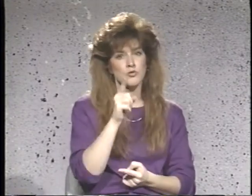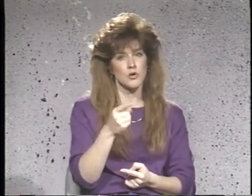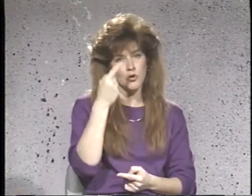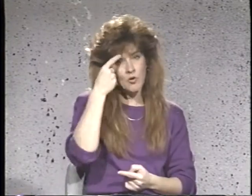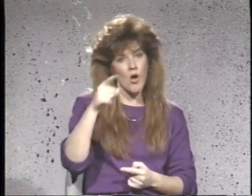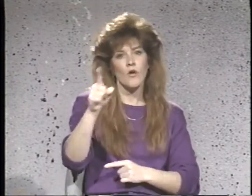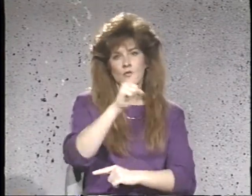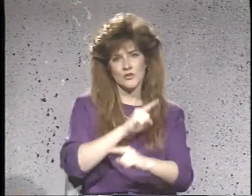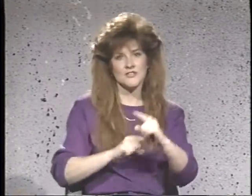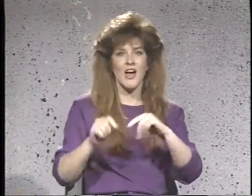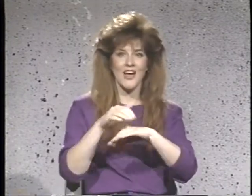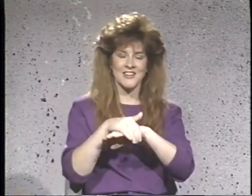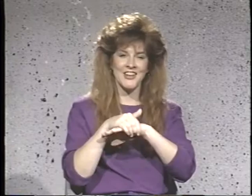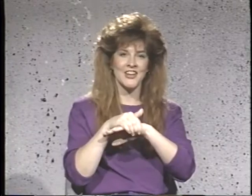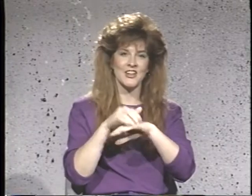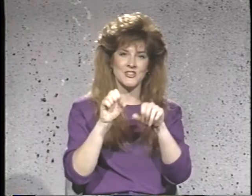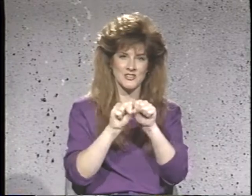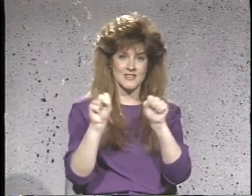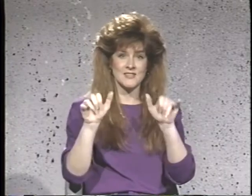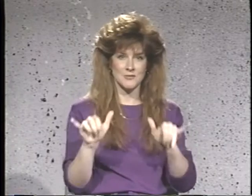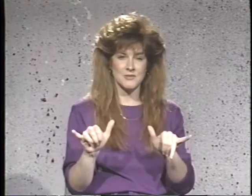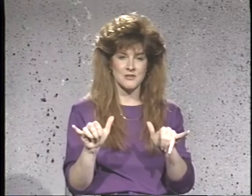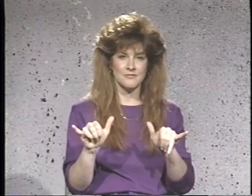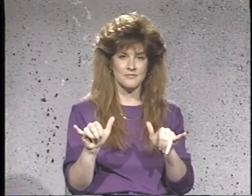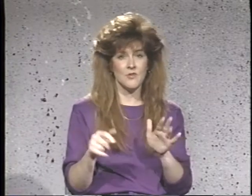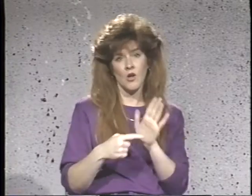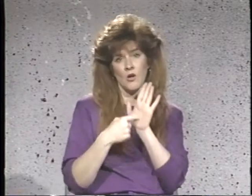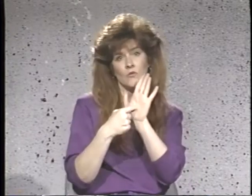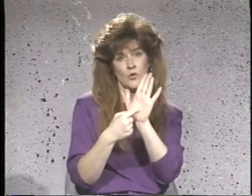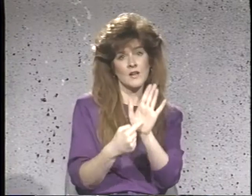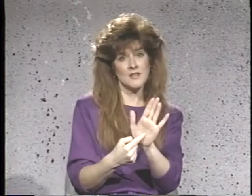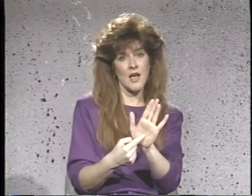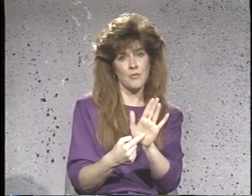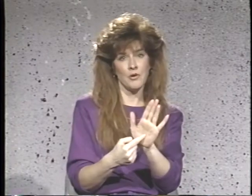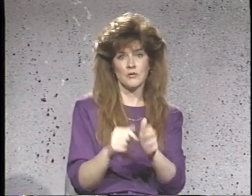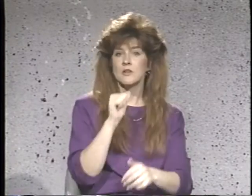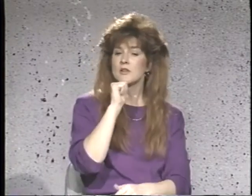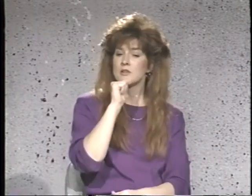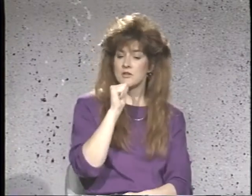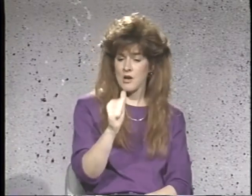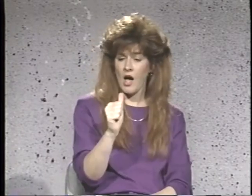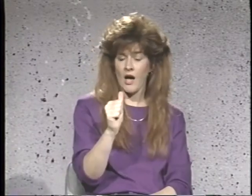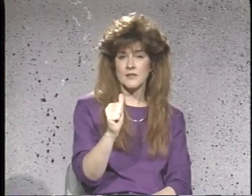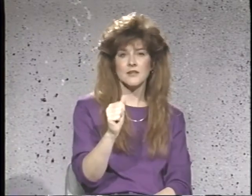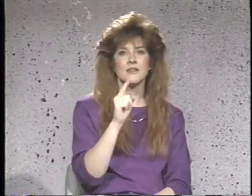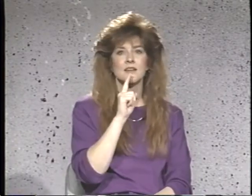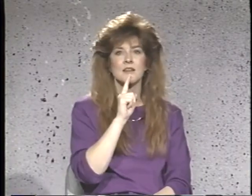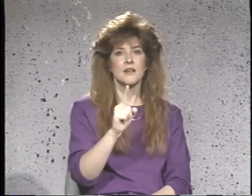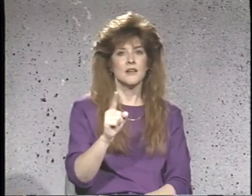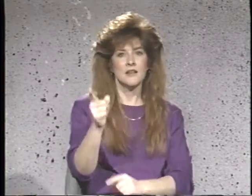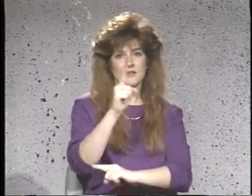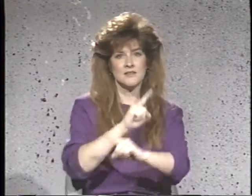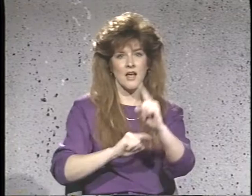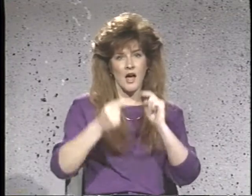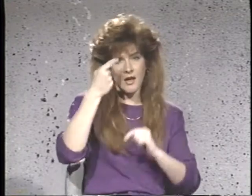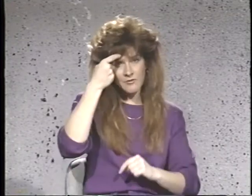true for signed English systems. For example, not is signed for